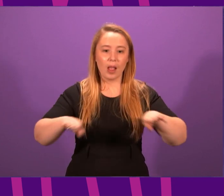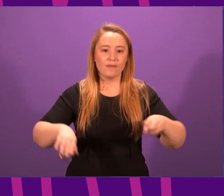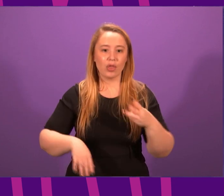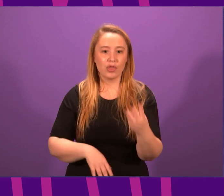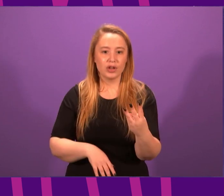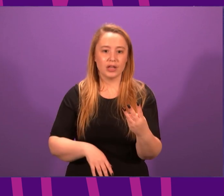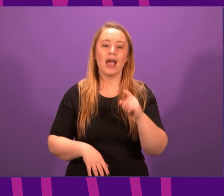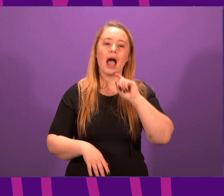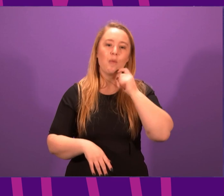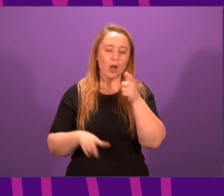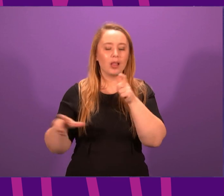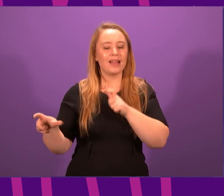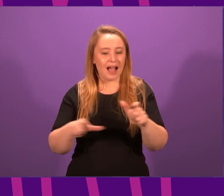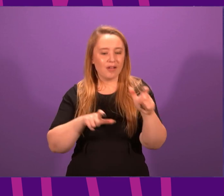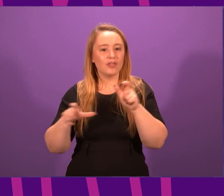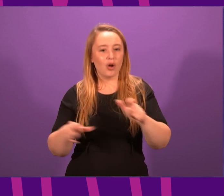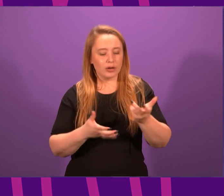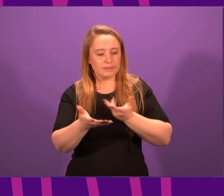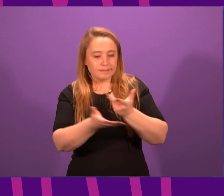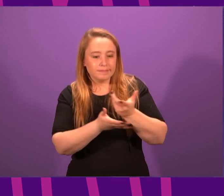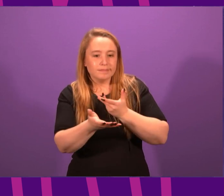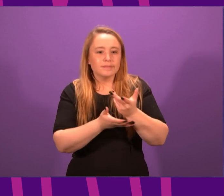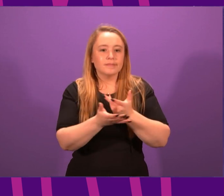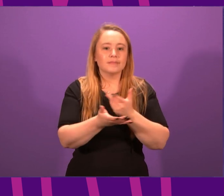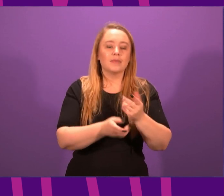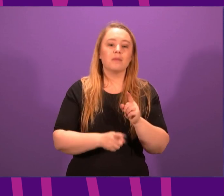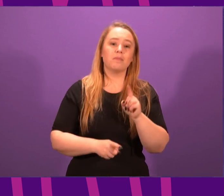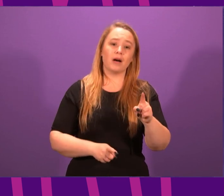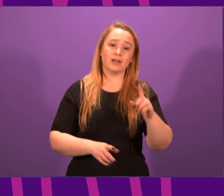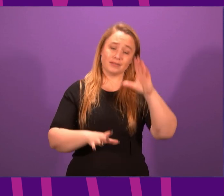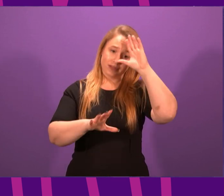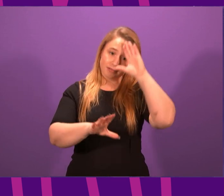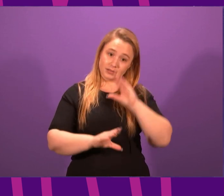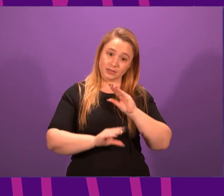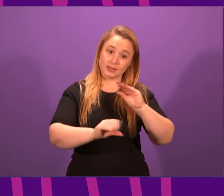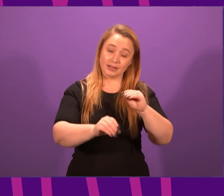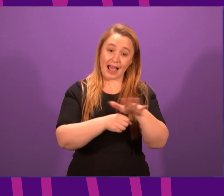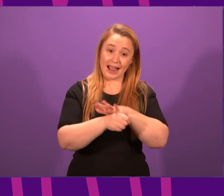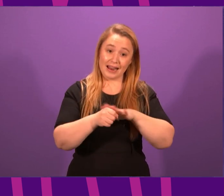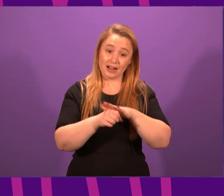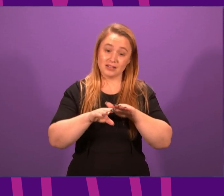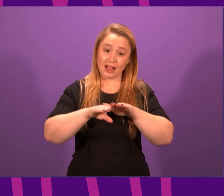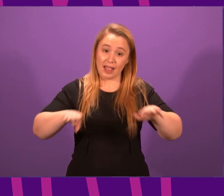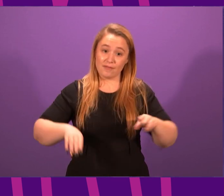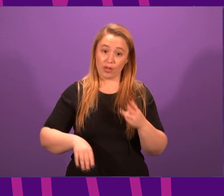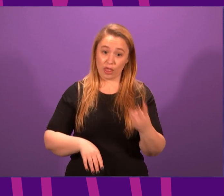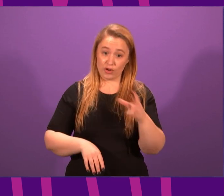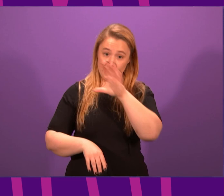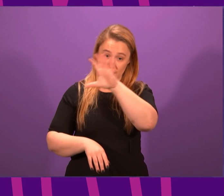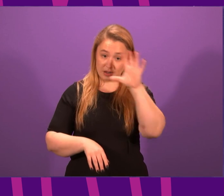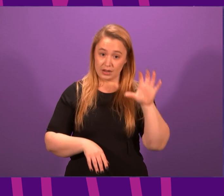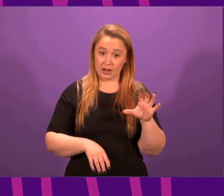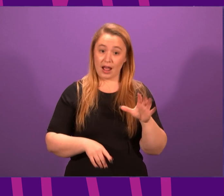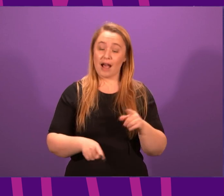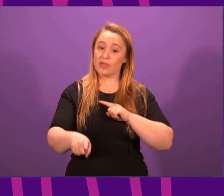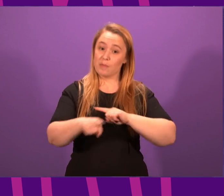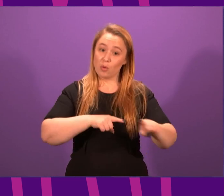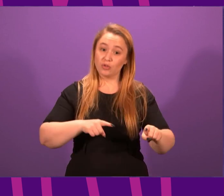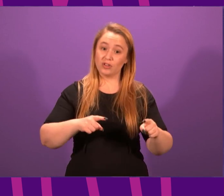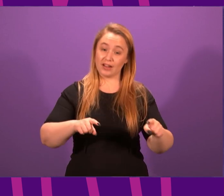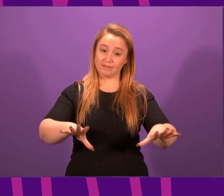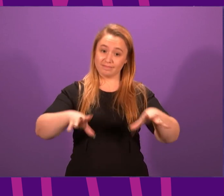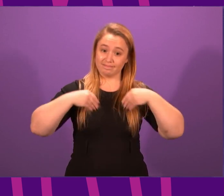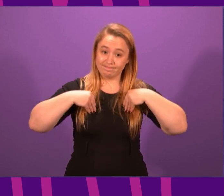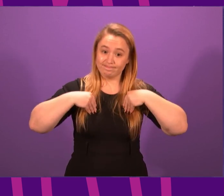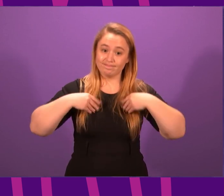we will continue to discuss that with them. But I must stress that areas at level three are the areas currently with the highest levels of